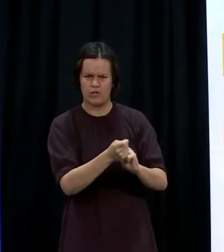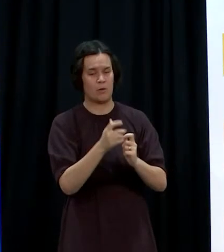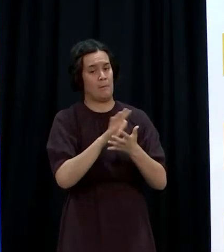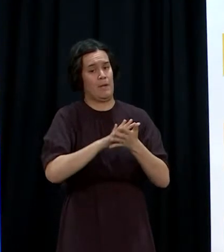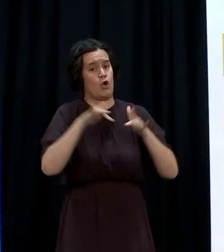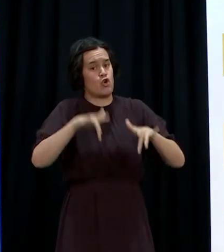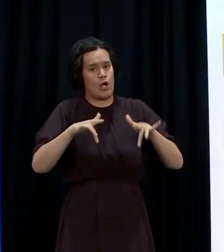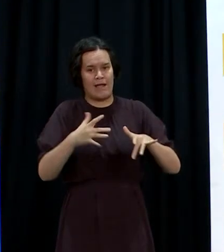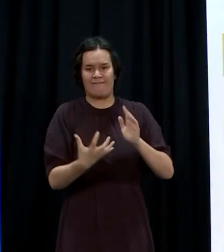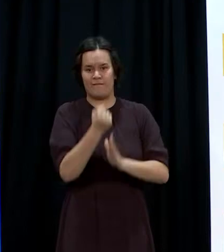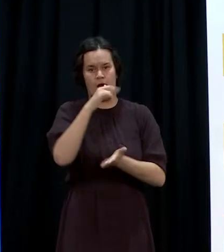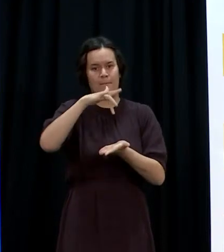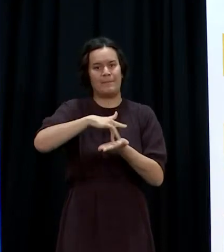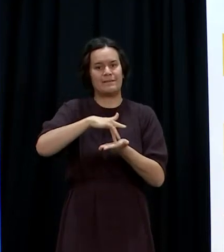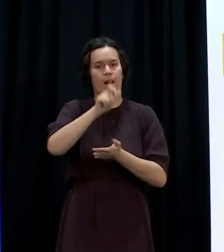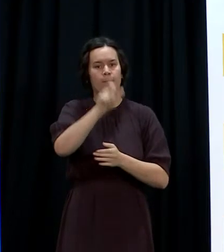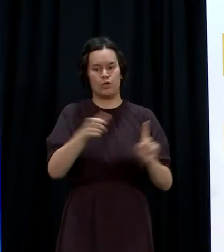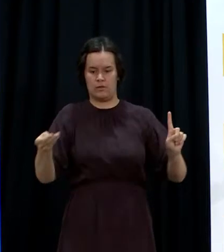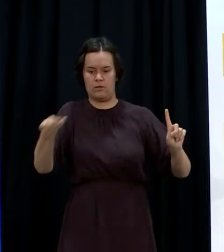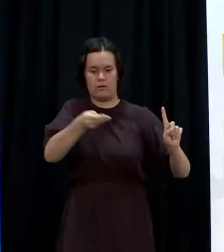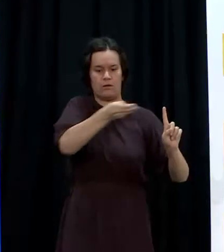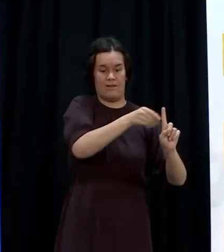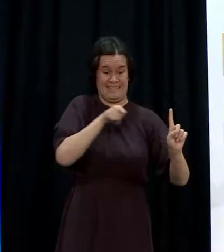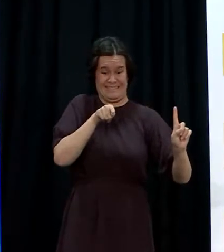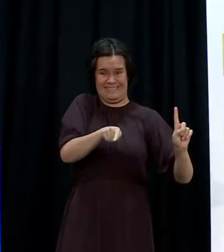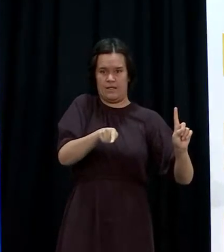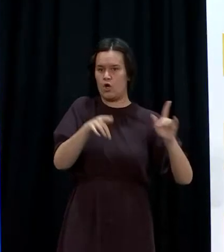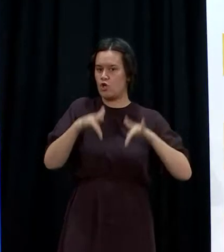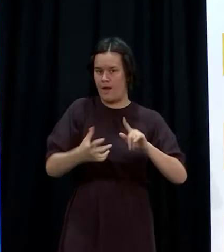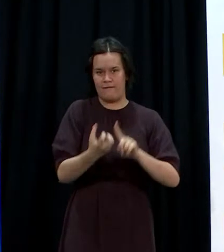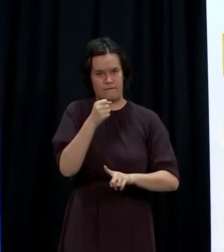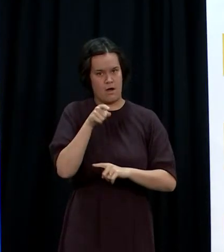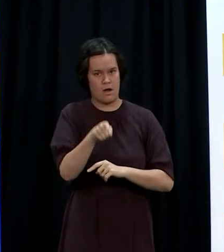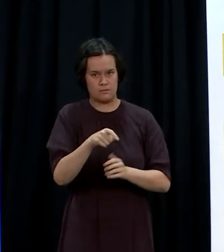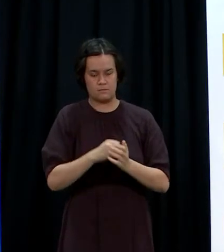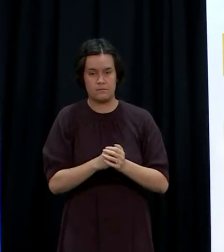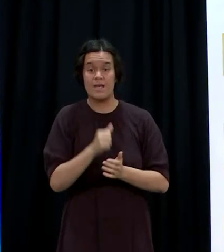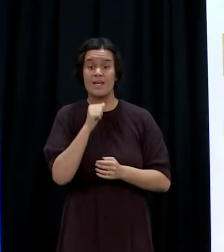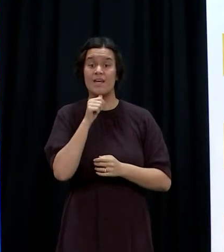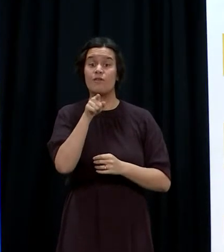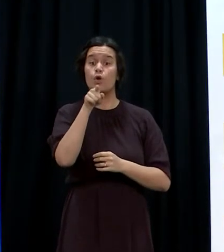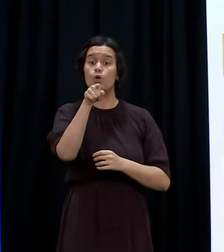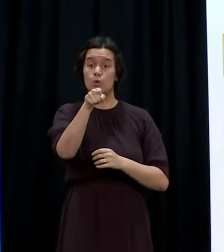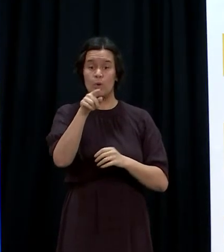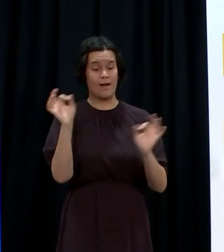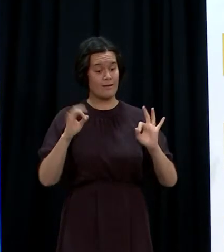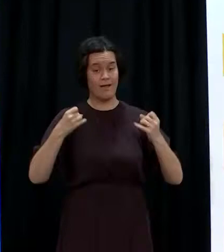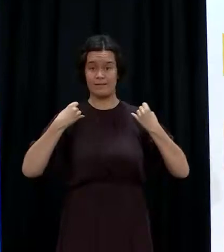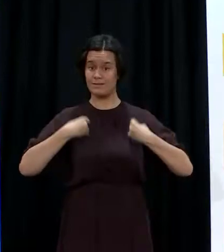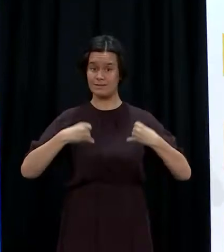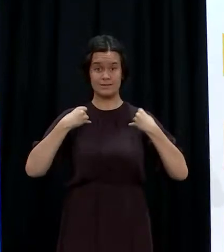of interest, there is no requirement to self-isolate unless, of course, you have symptoms.